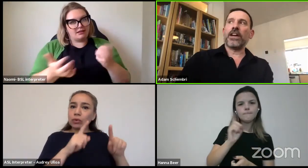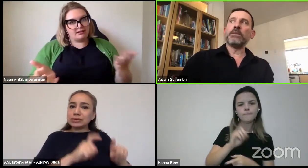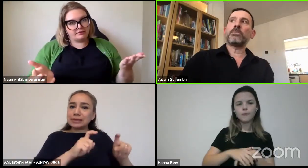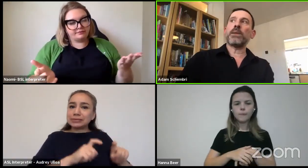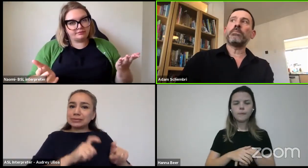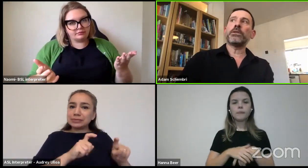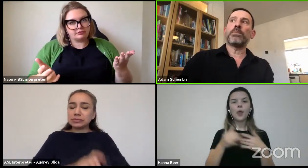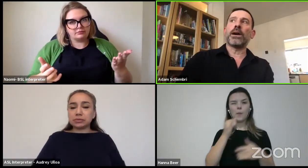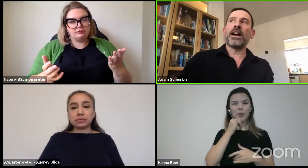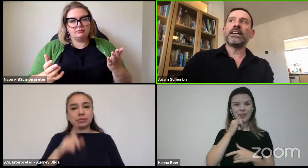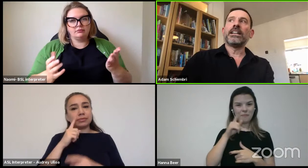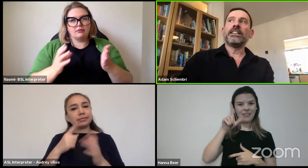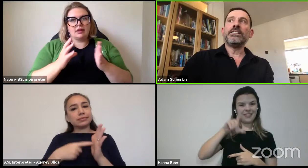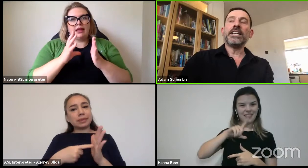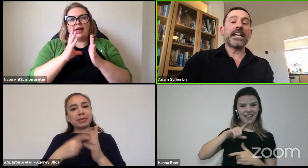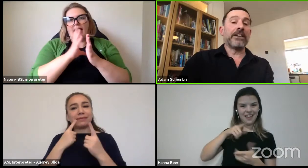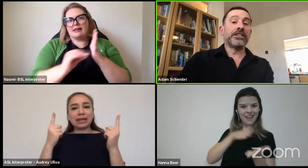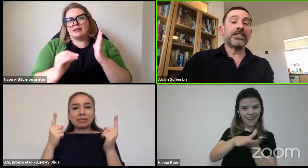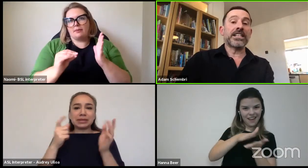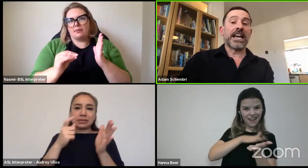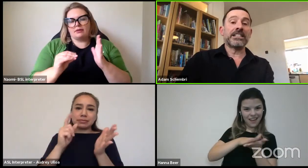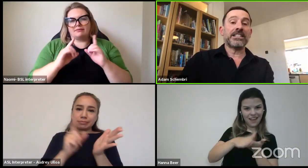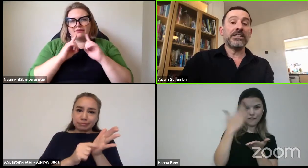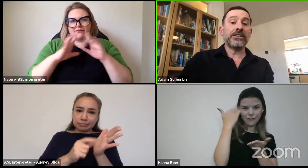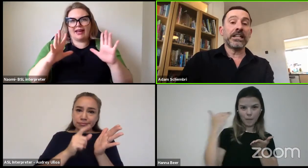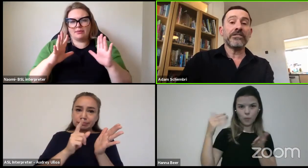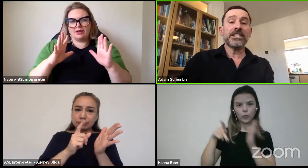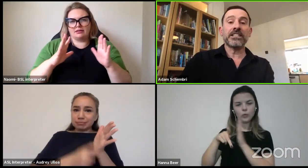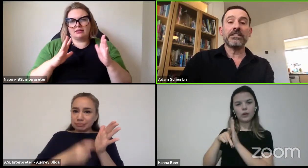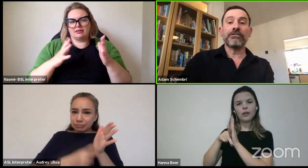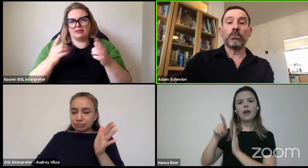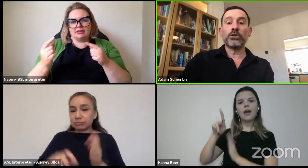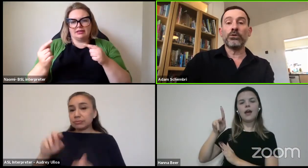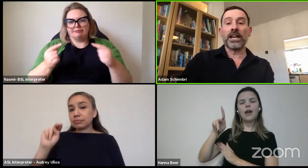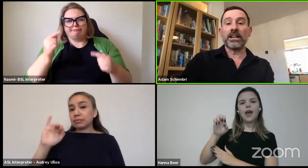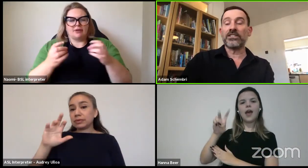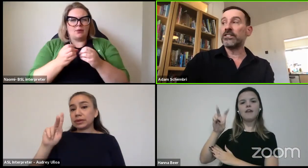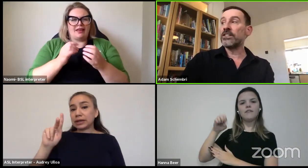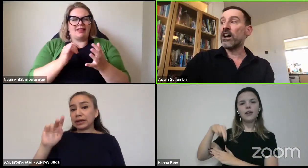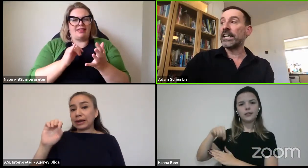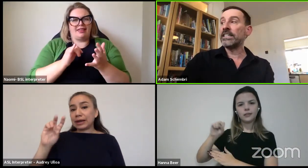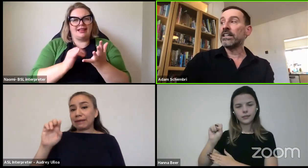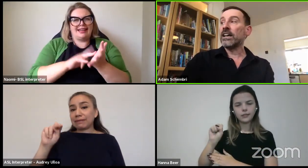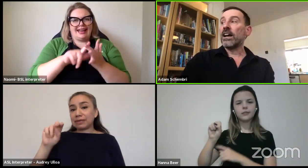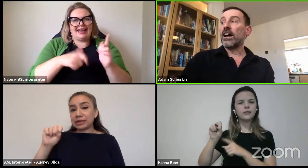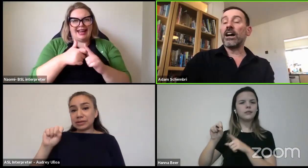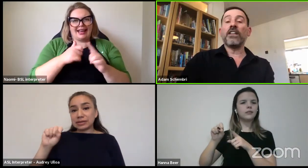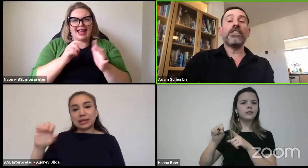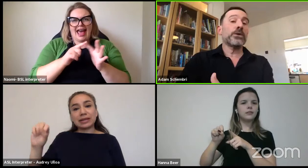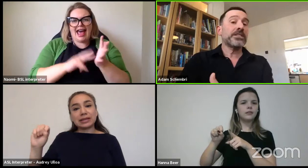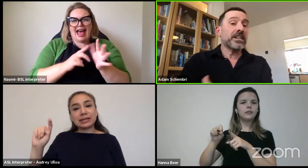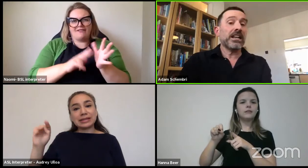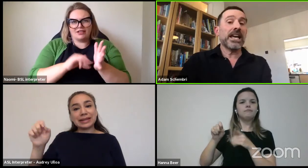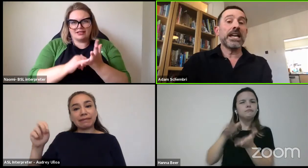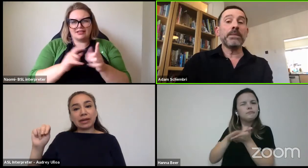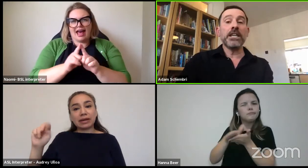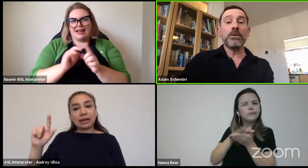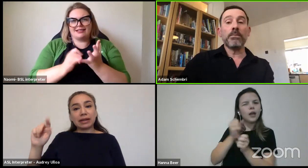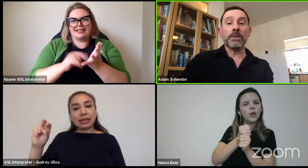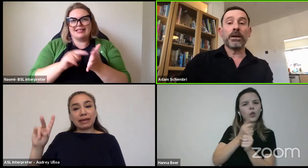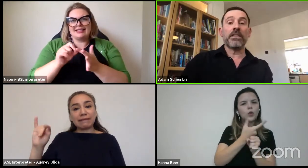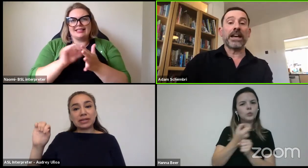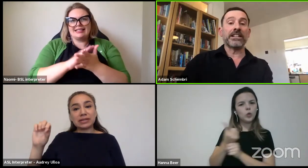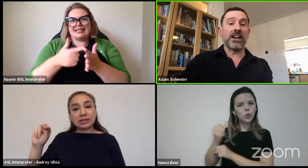the famous paper by Nick Evans and Stephen Levinson from 2009, there was a claim